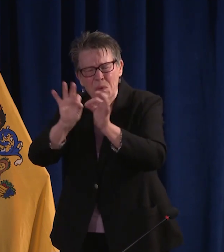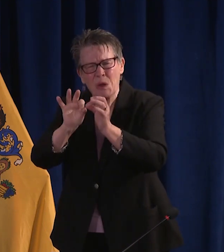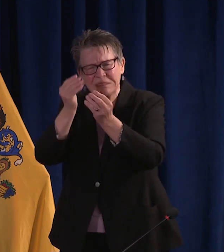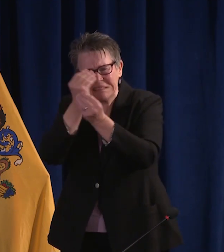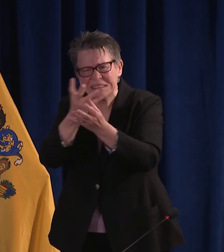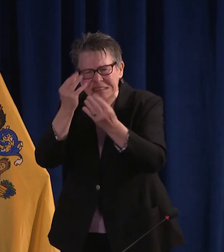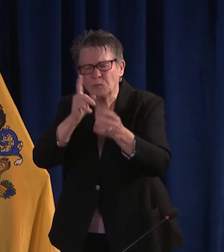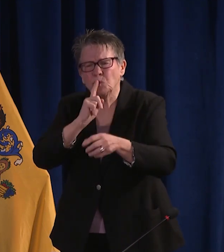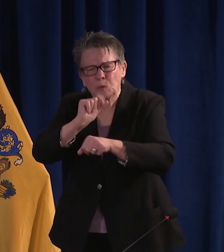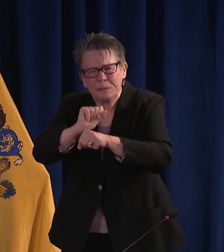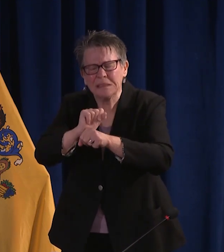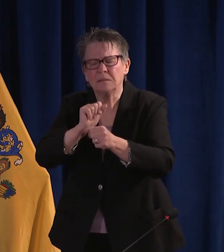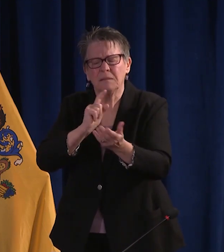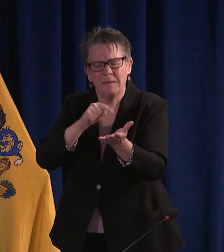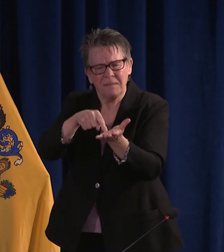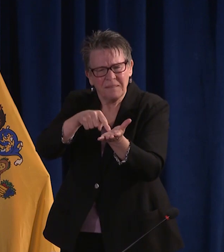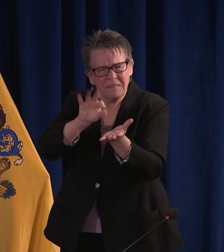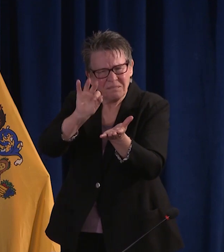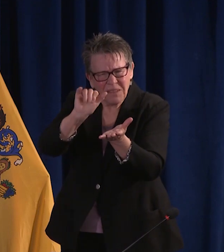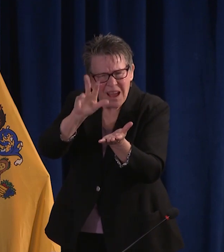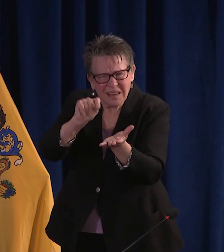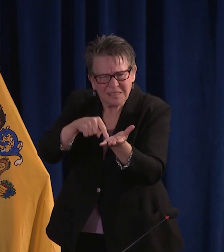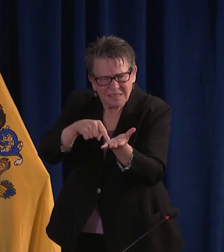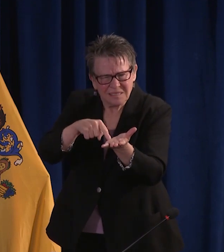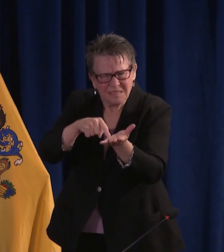out get their jobs done.